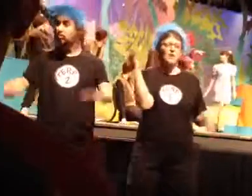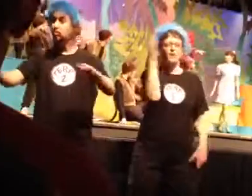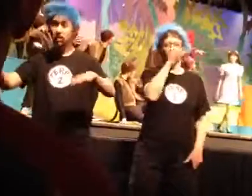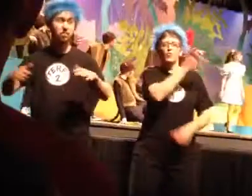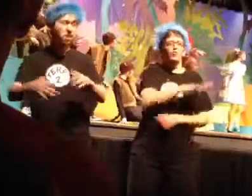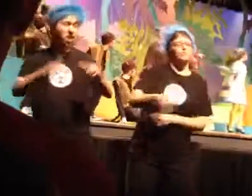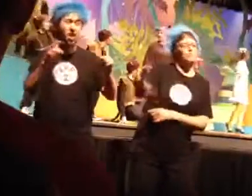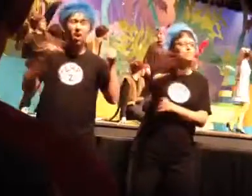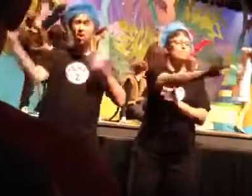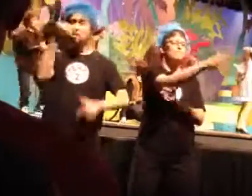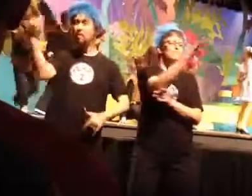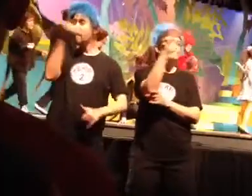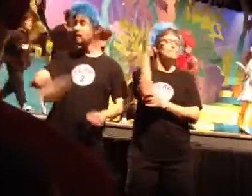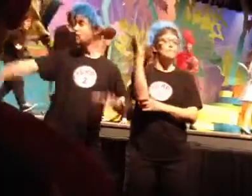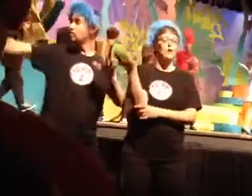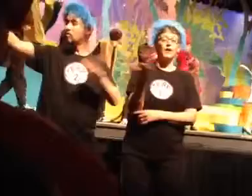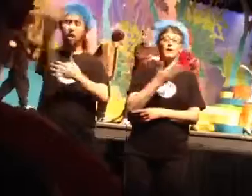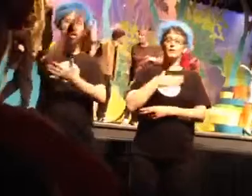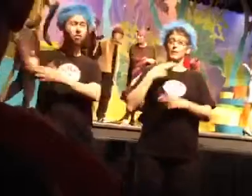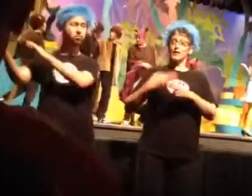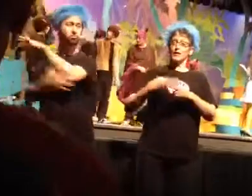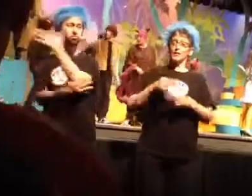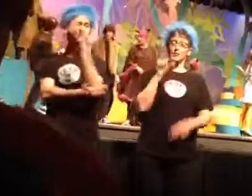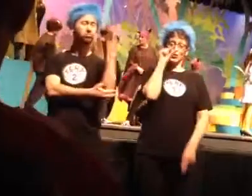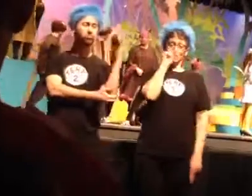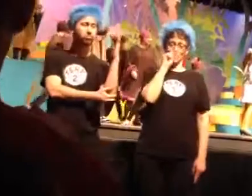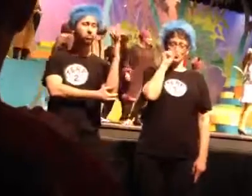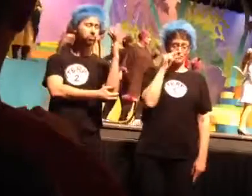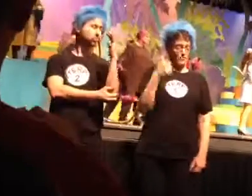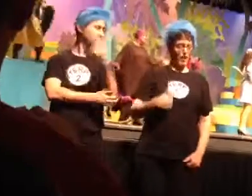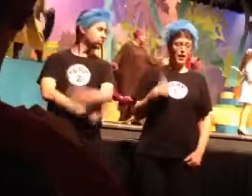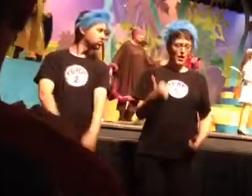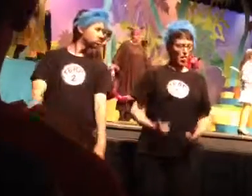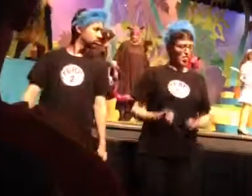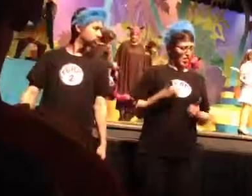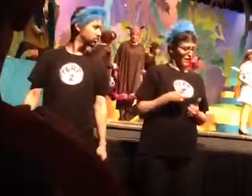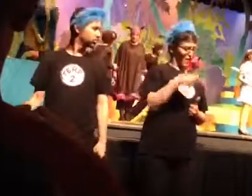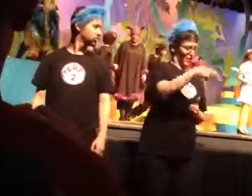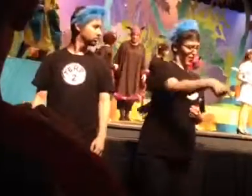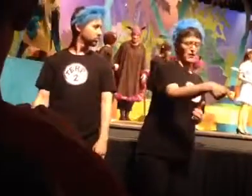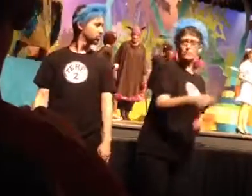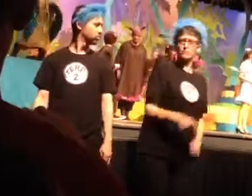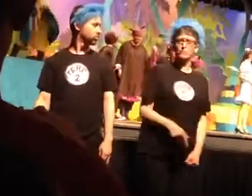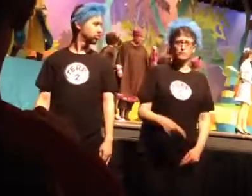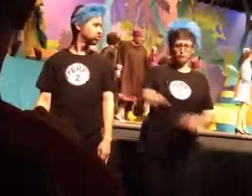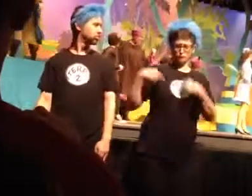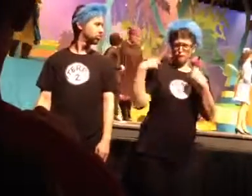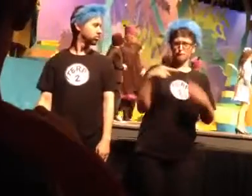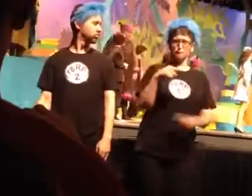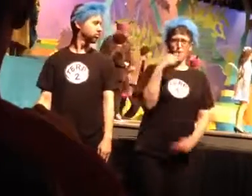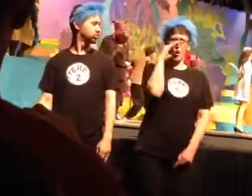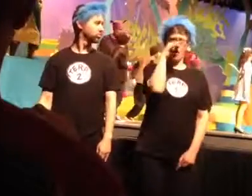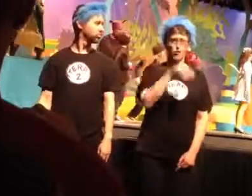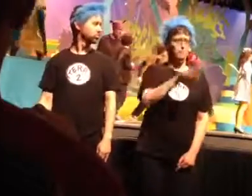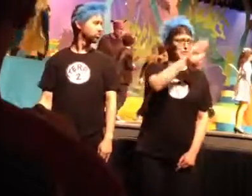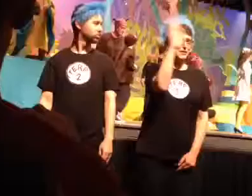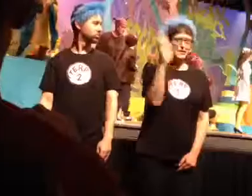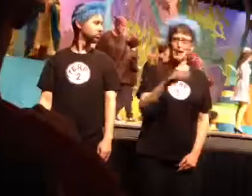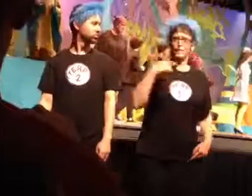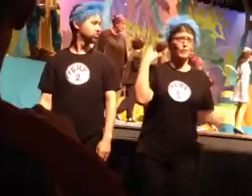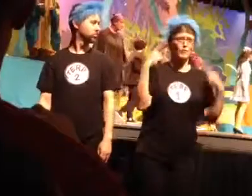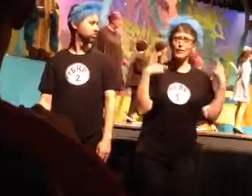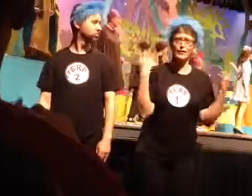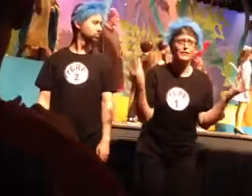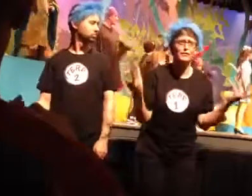Bigger's playing pool with double show. But, okay, we're right next door. We've never done anything crazy